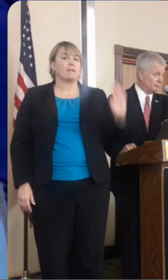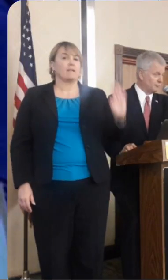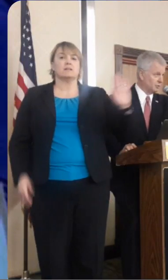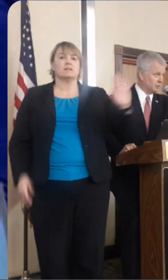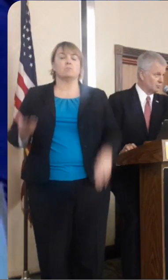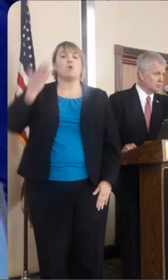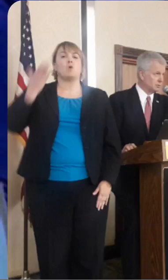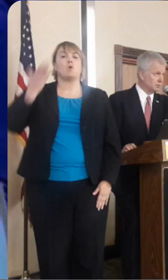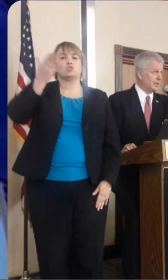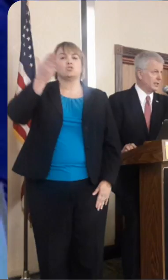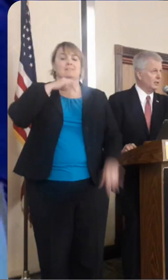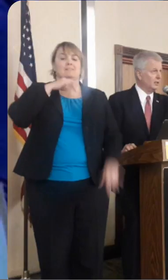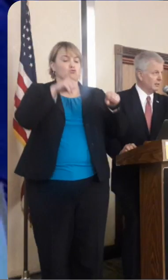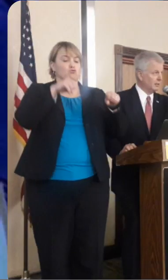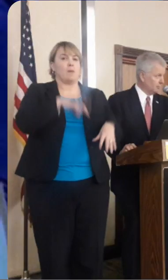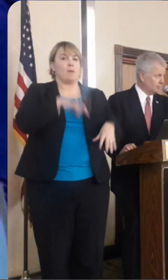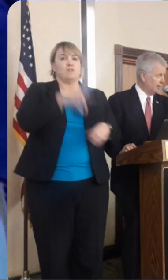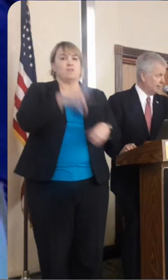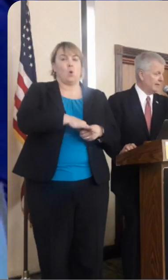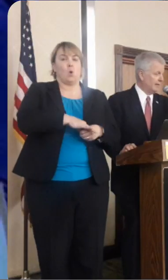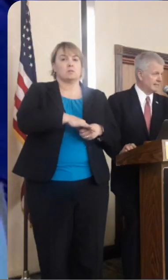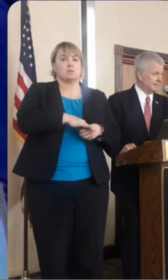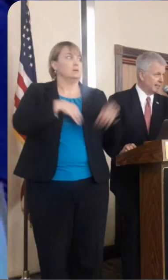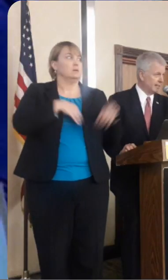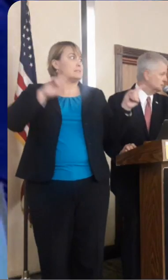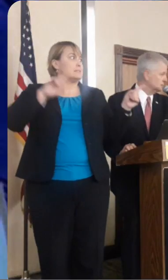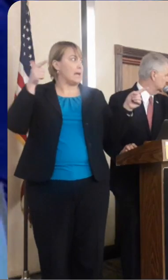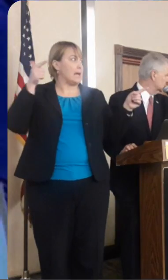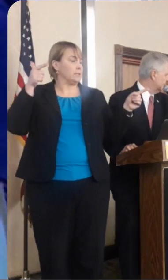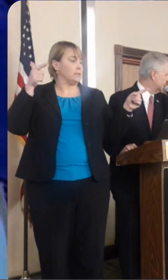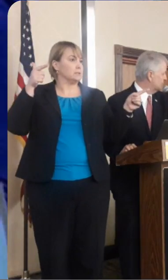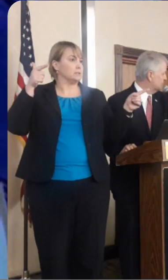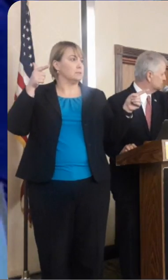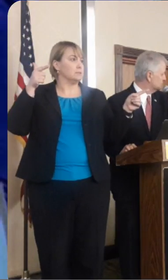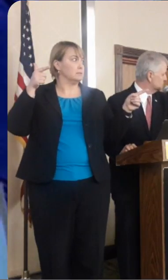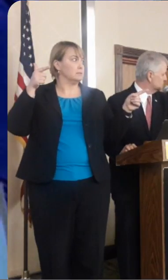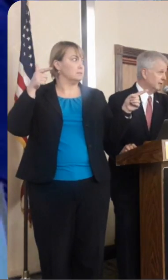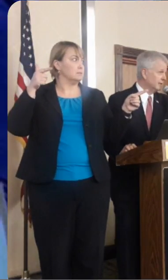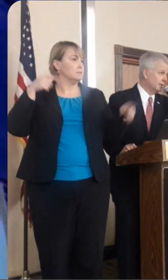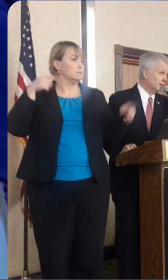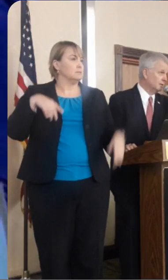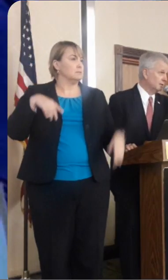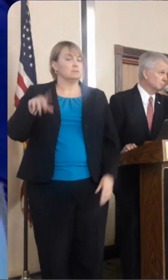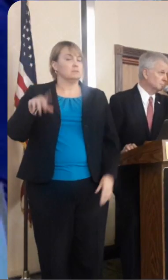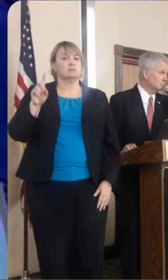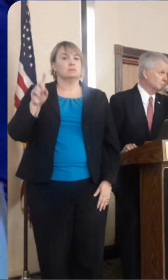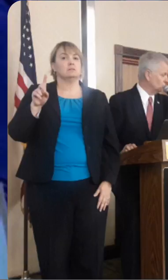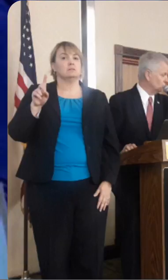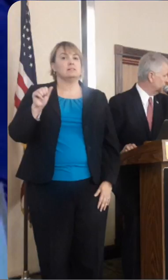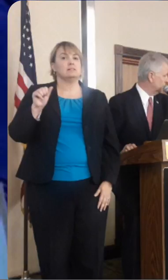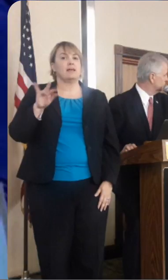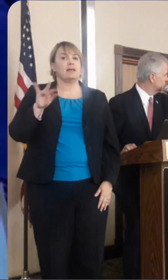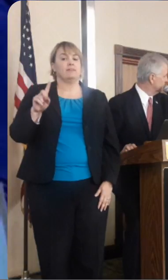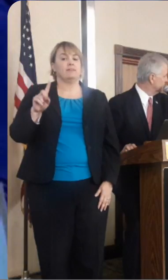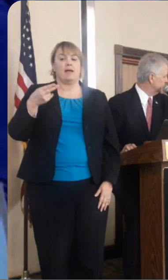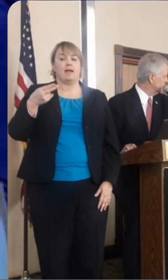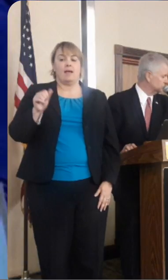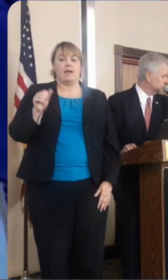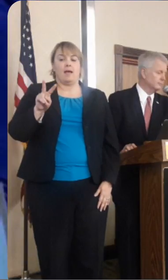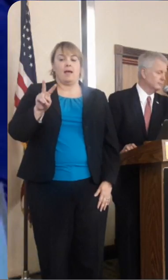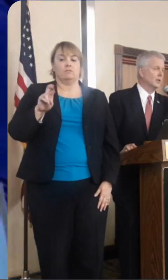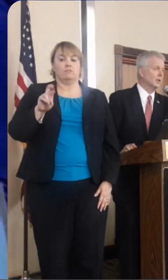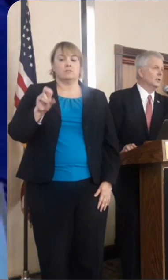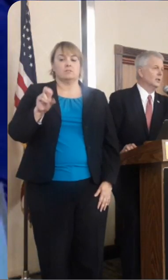this to the Rules Committee. And a second. David Halverson, SD12. Well, made the motion.